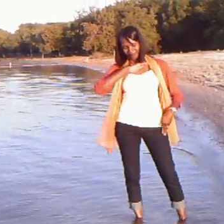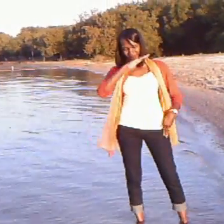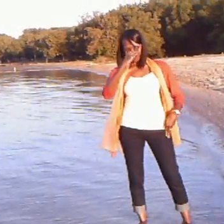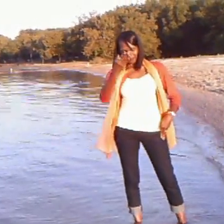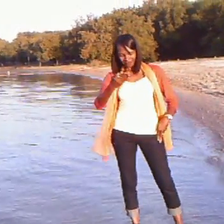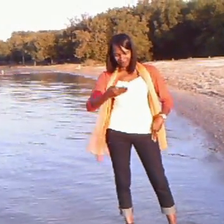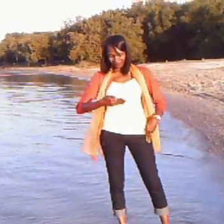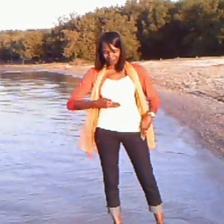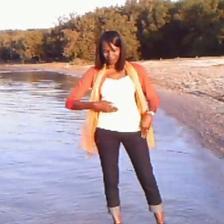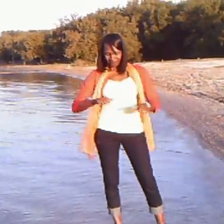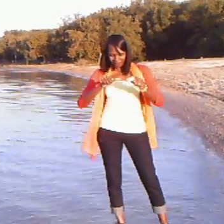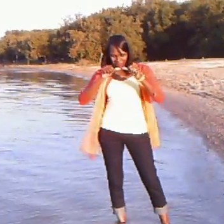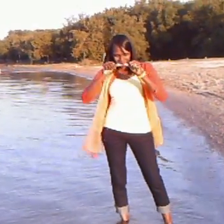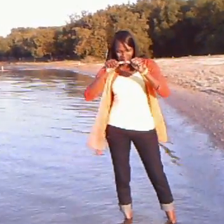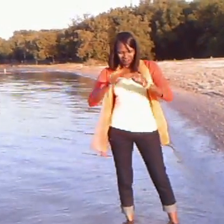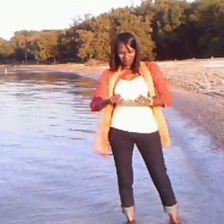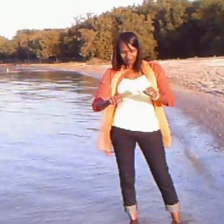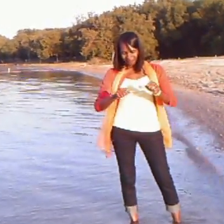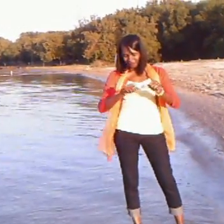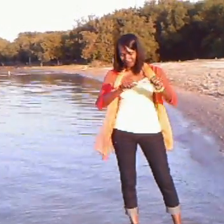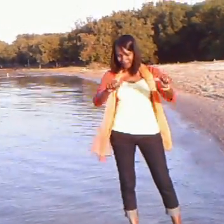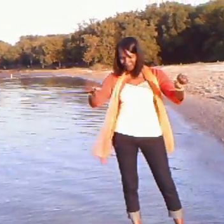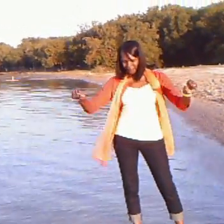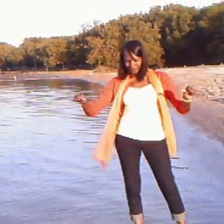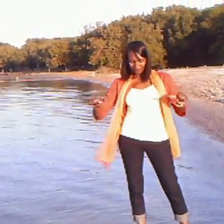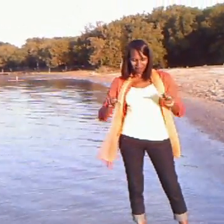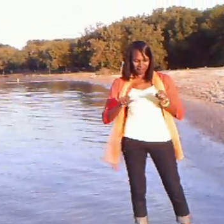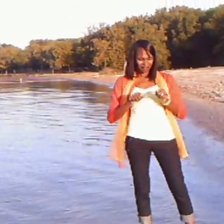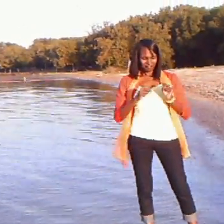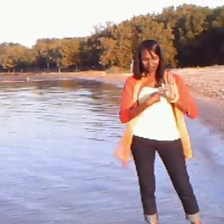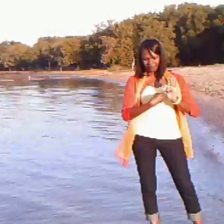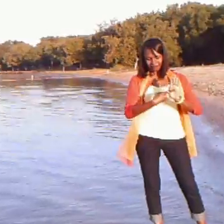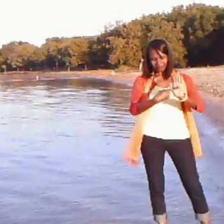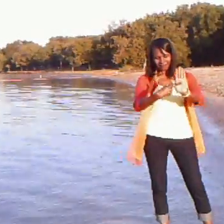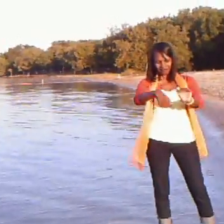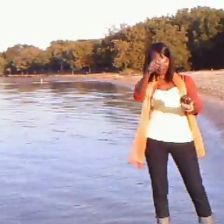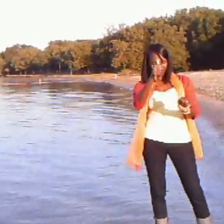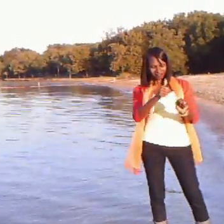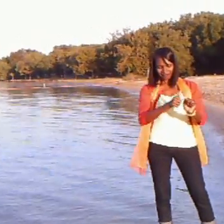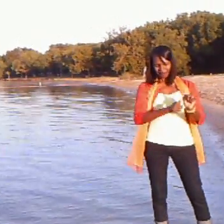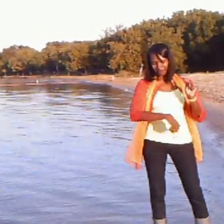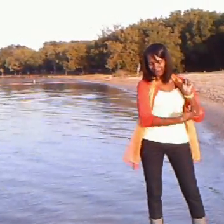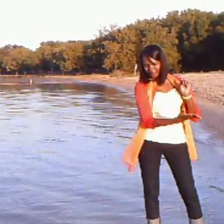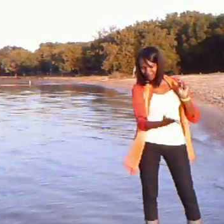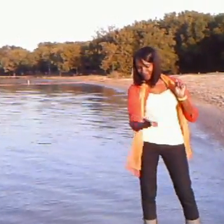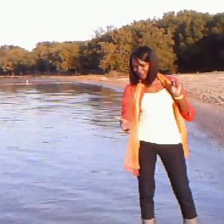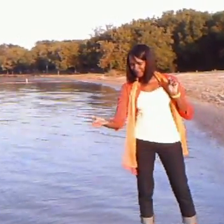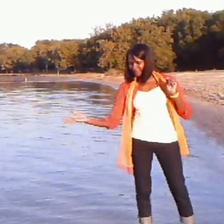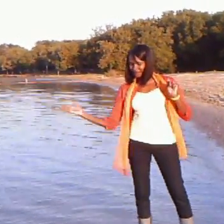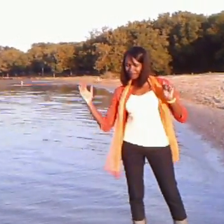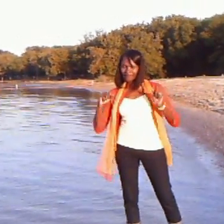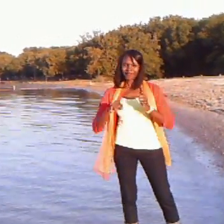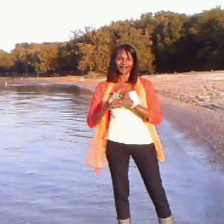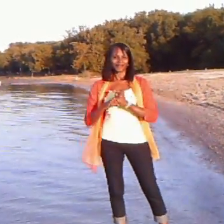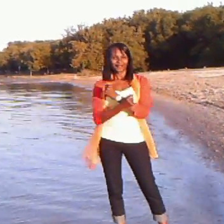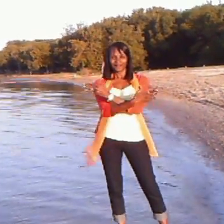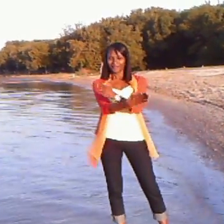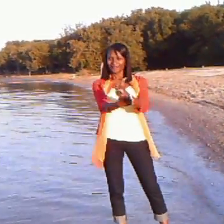show you everything With arms wide open Now everything